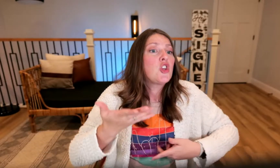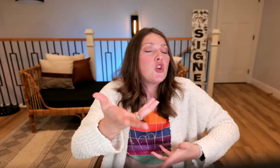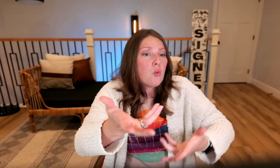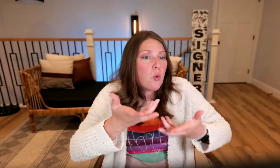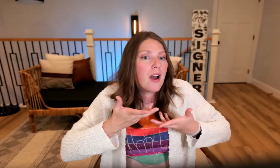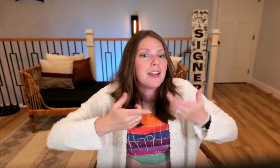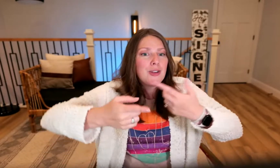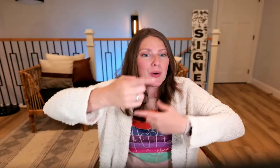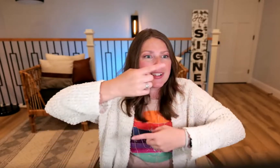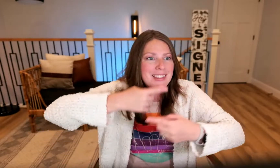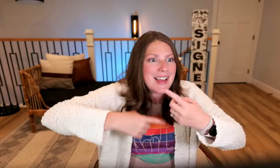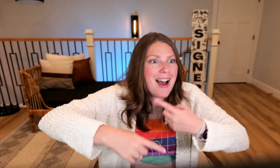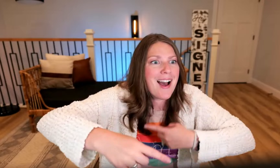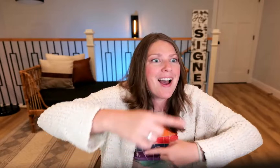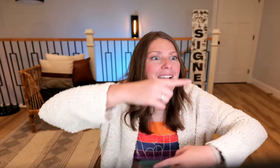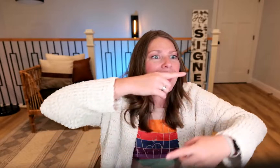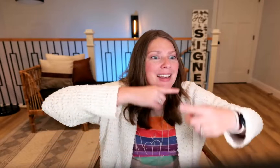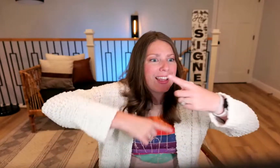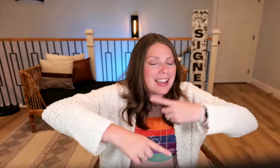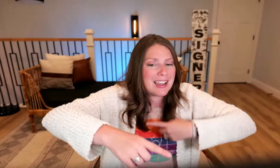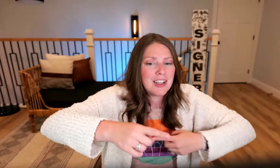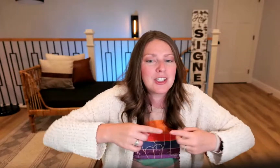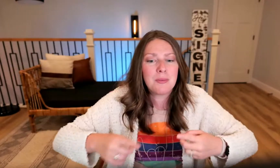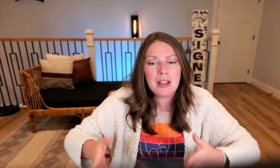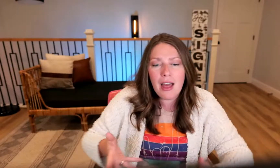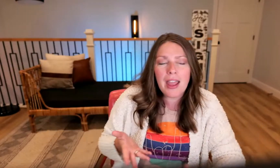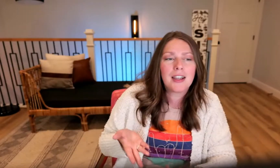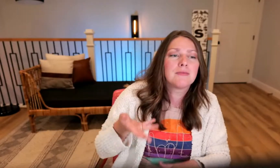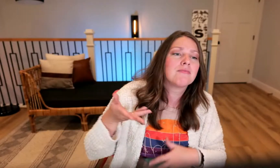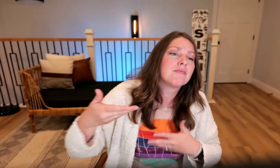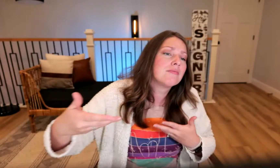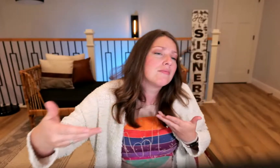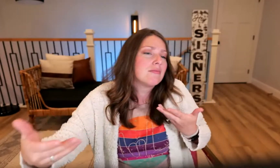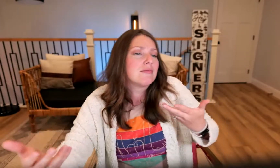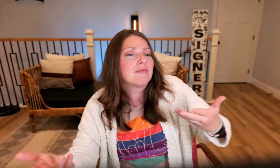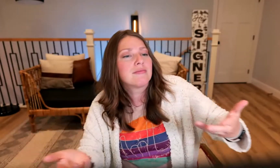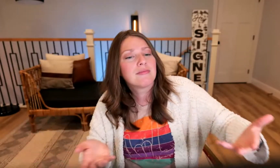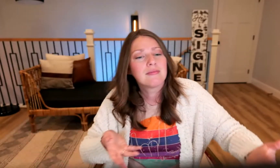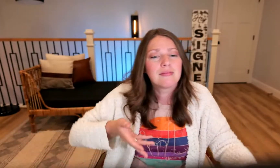you want your signing to be like,